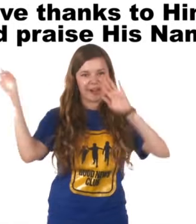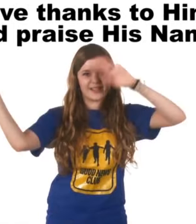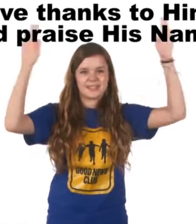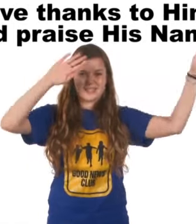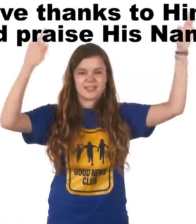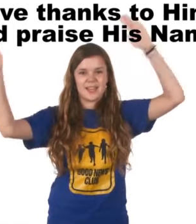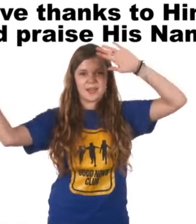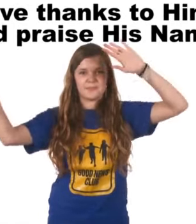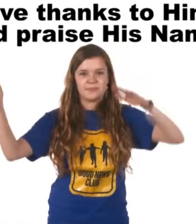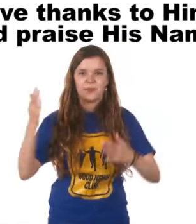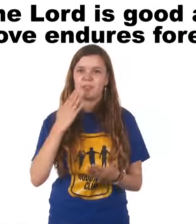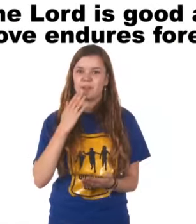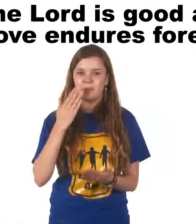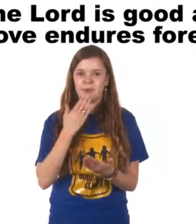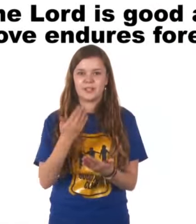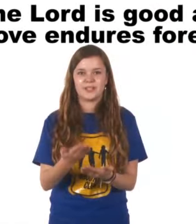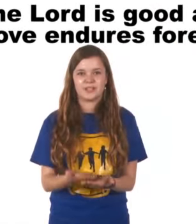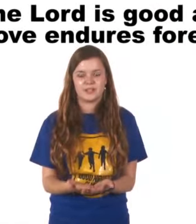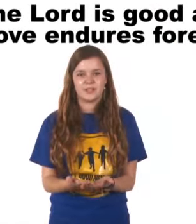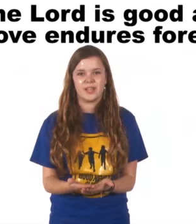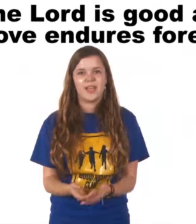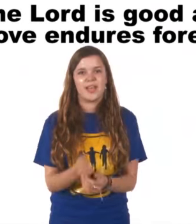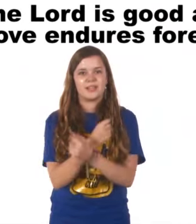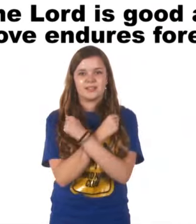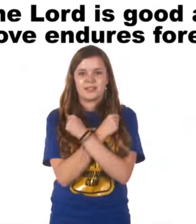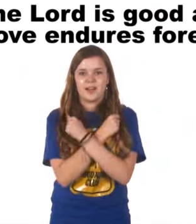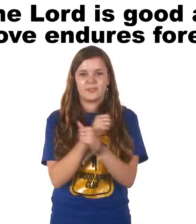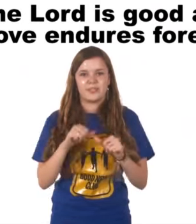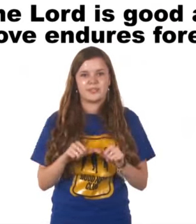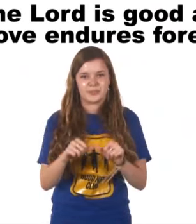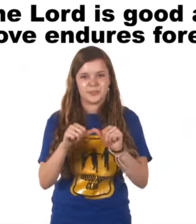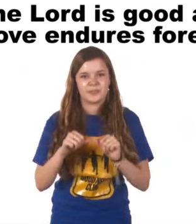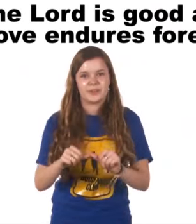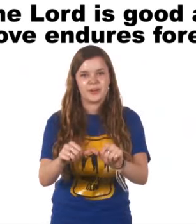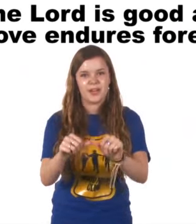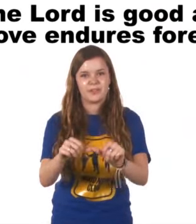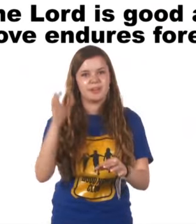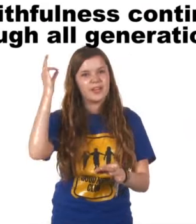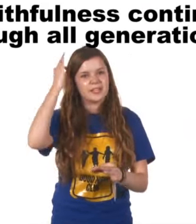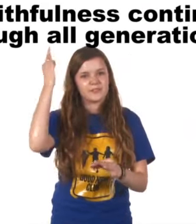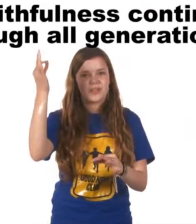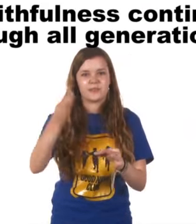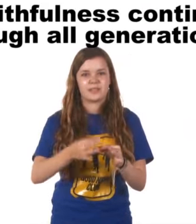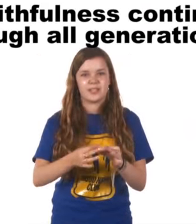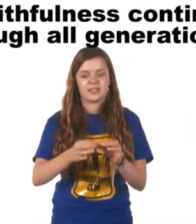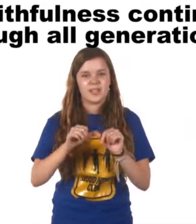praise His name For the Lord is good And His love endures forever His faithfulness